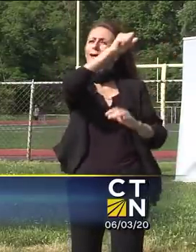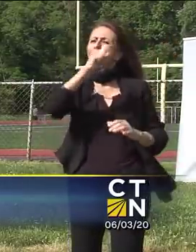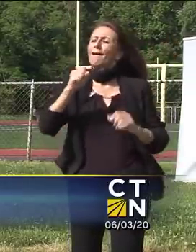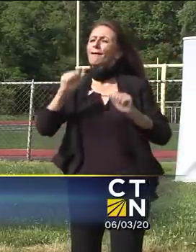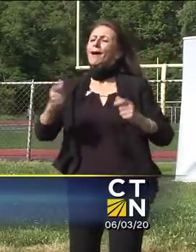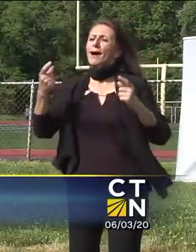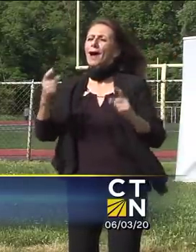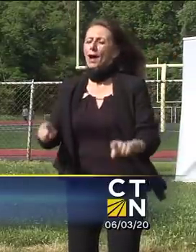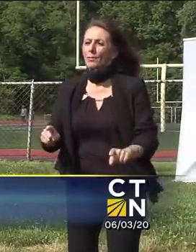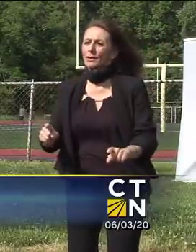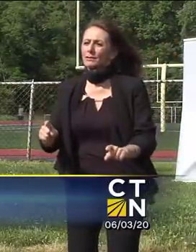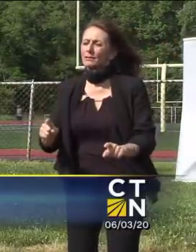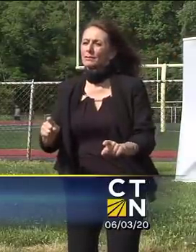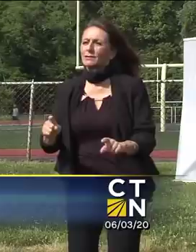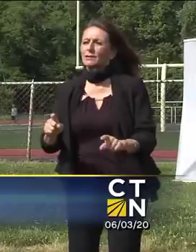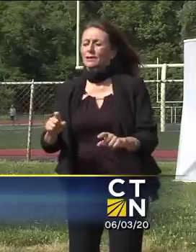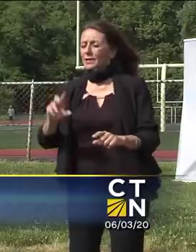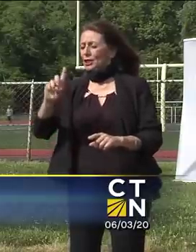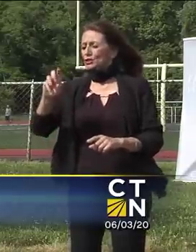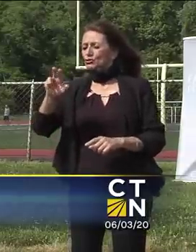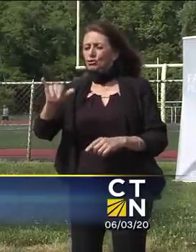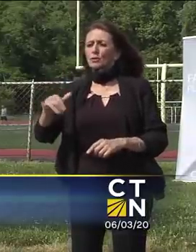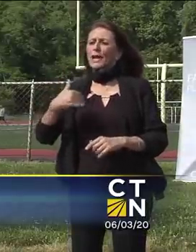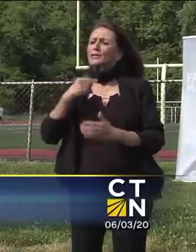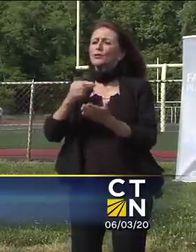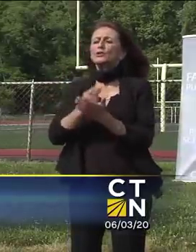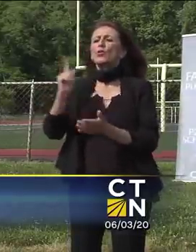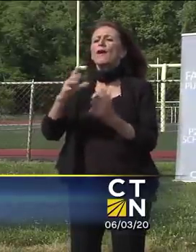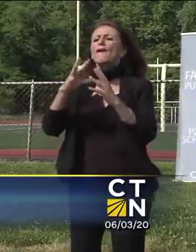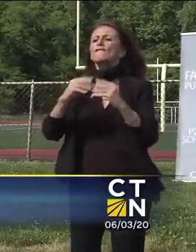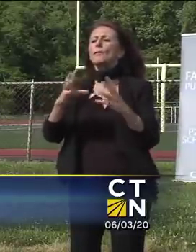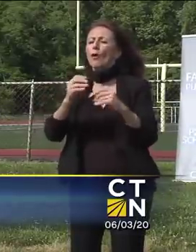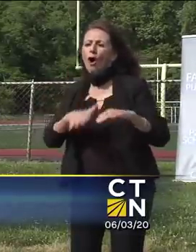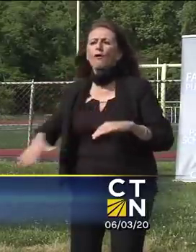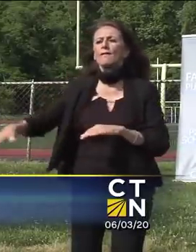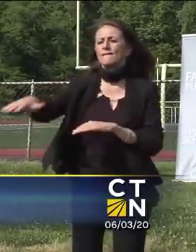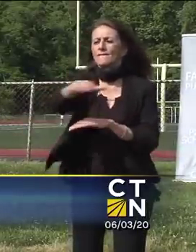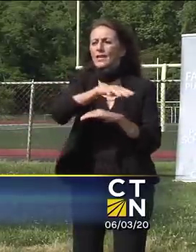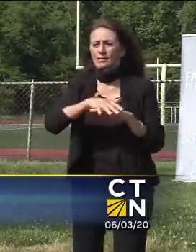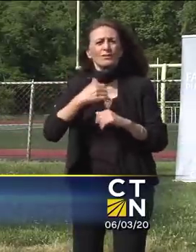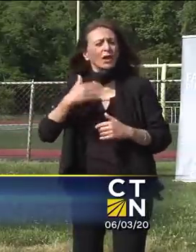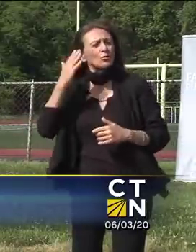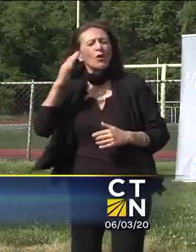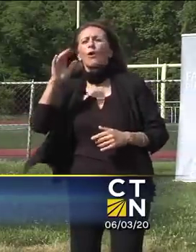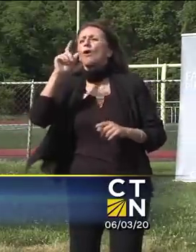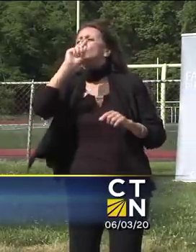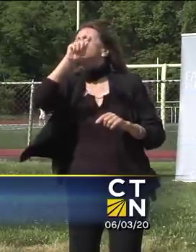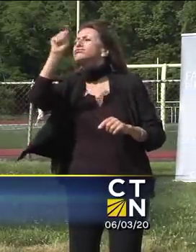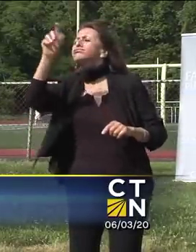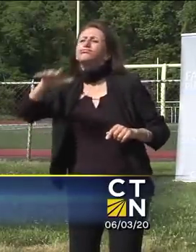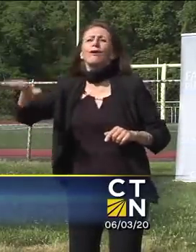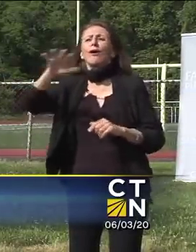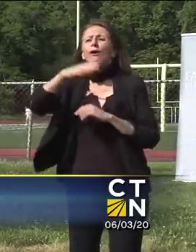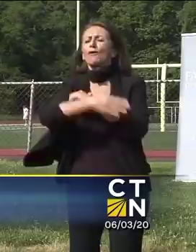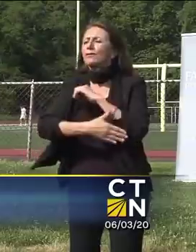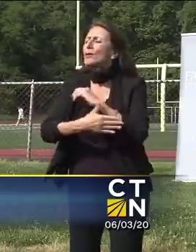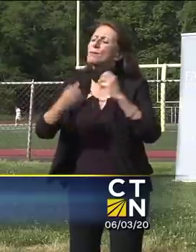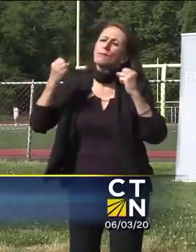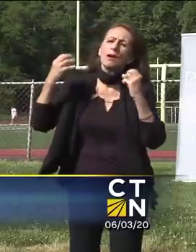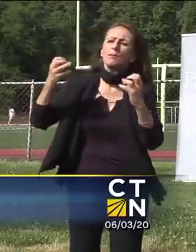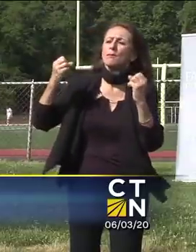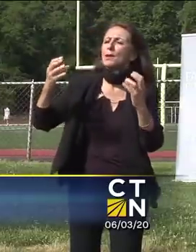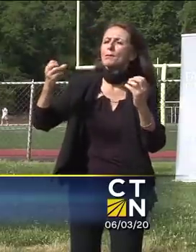A long history in Derby of graduation on the football field, as many schools across this country. This was a